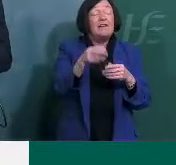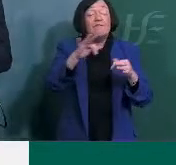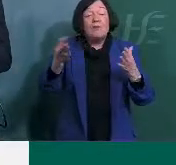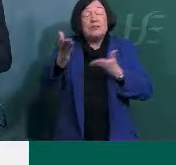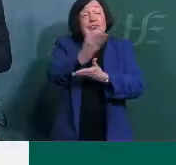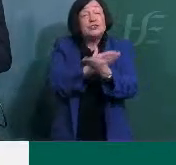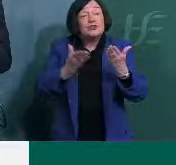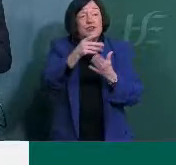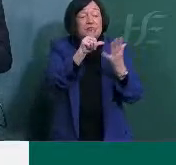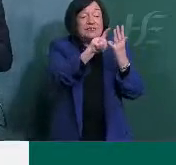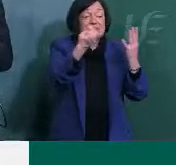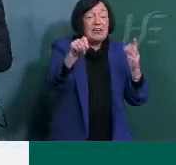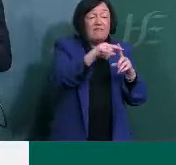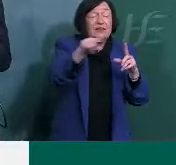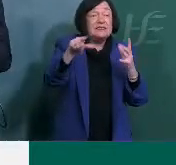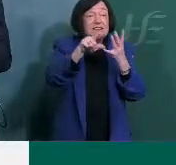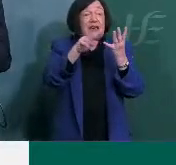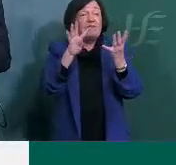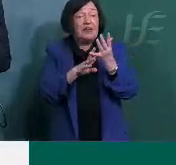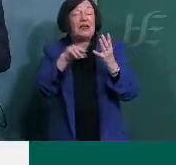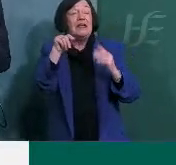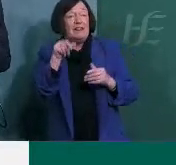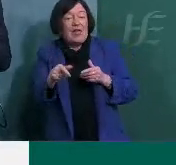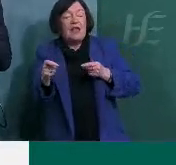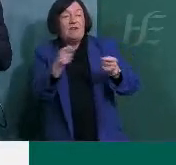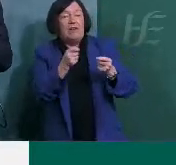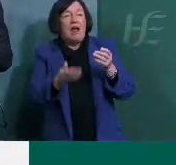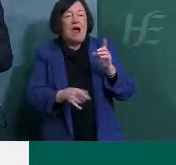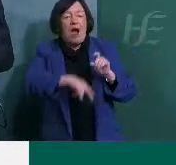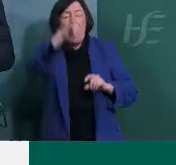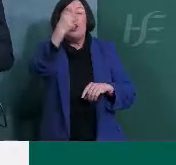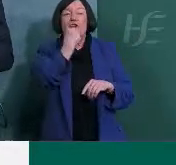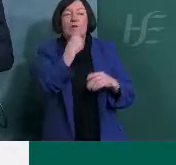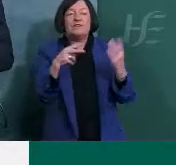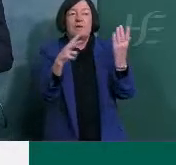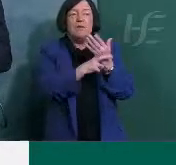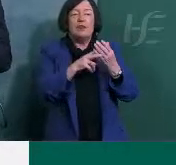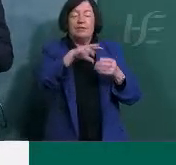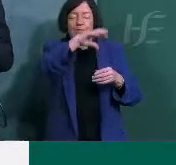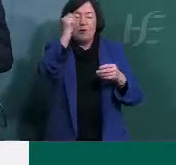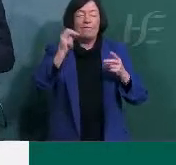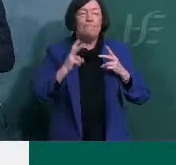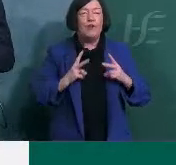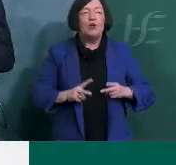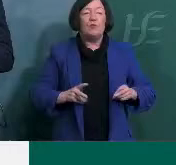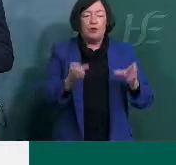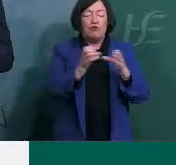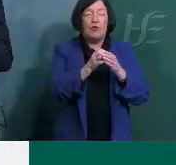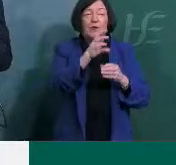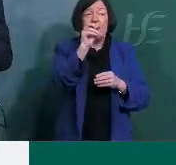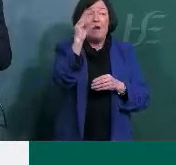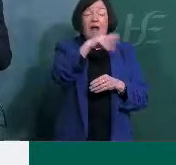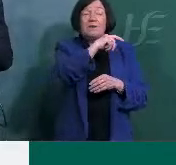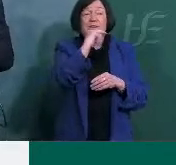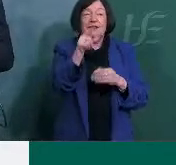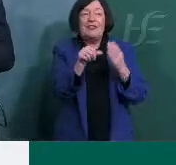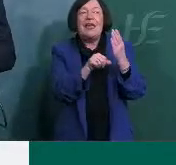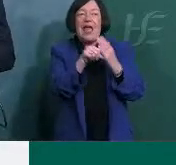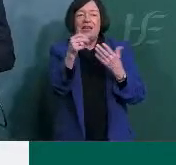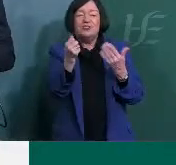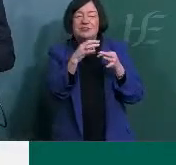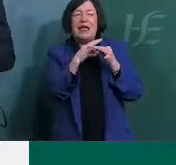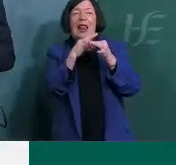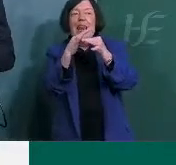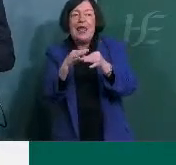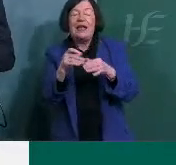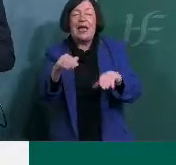discussions around the 70-79s is that does facilitate a high uptake amongst some of the most vulnerable groups. As Colm said, the age has a relevance in